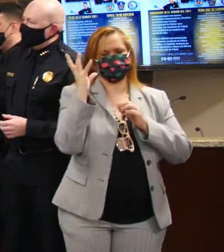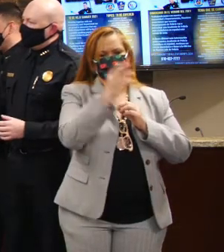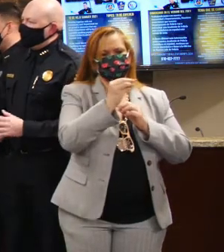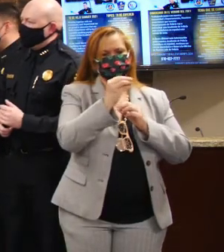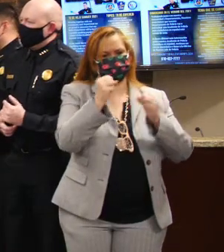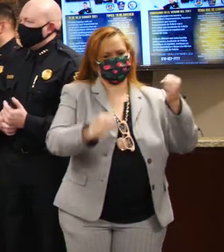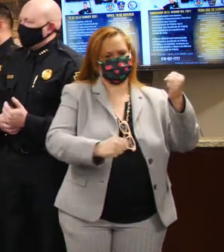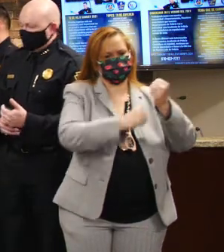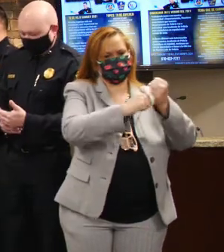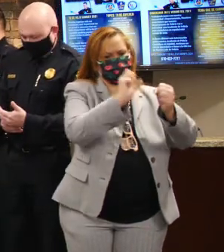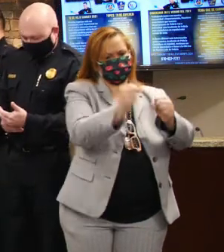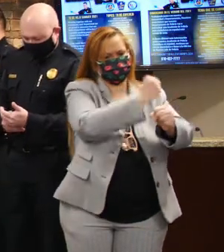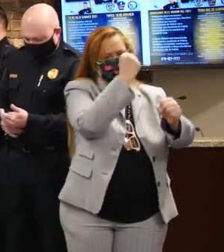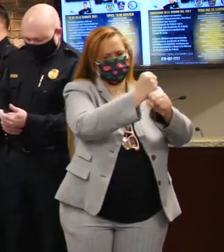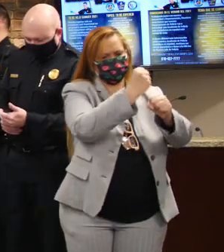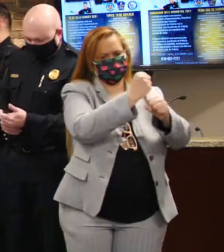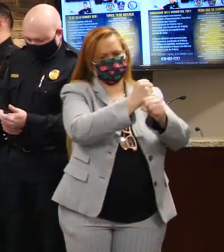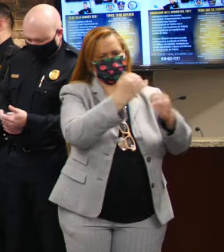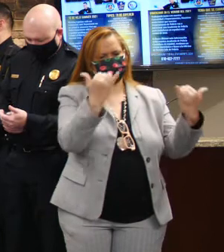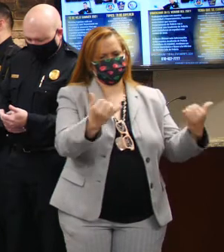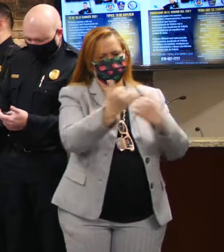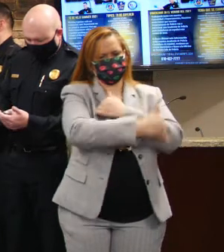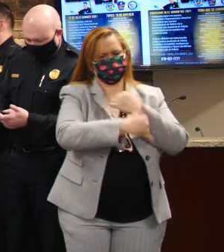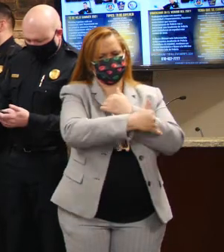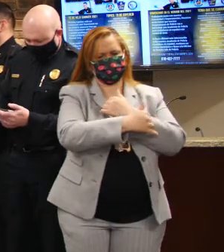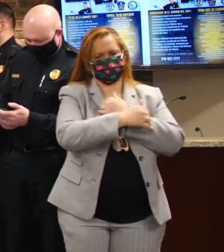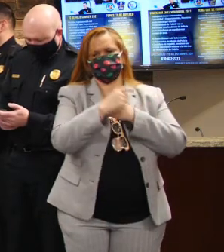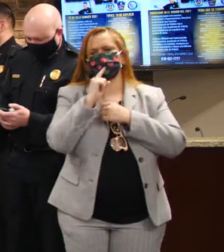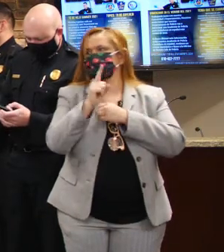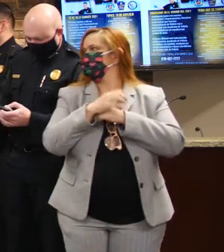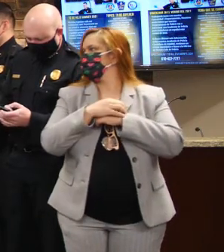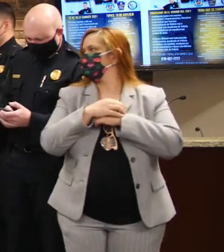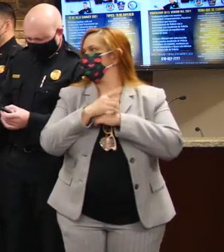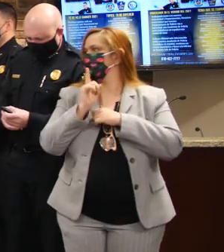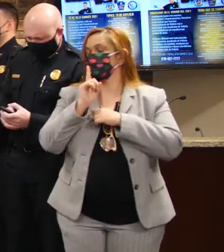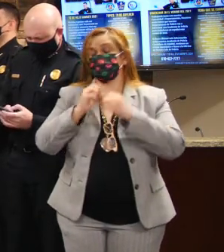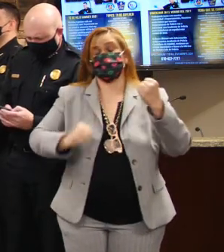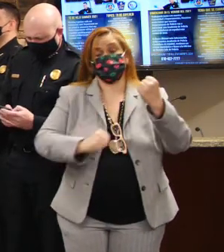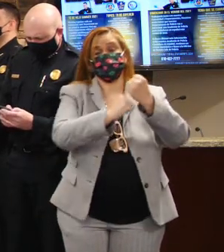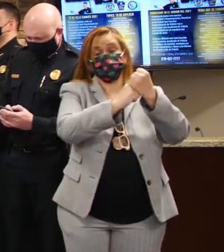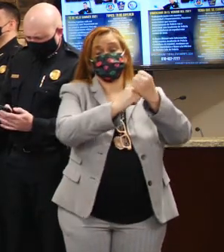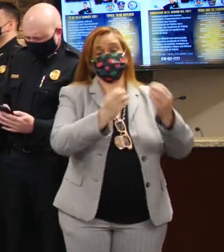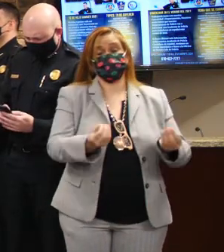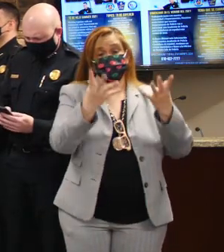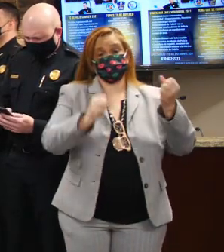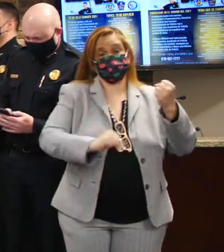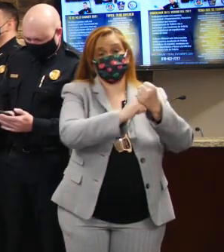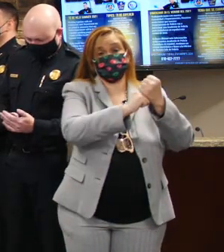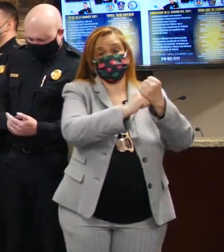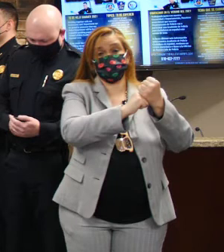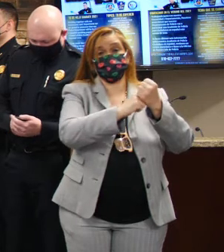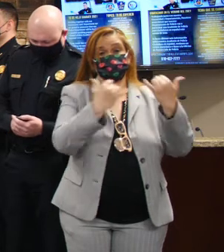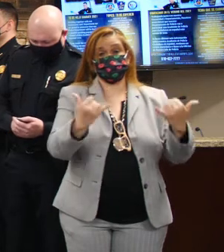to represent not only the police department, but the whole city as the president of city council, and to support this type of program. We're gonna have a lot